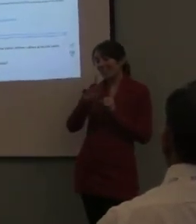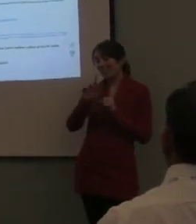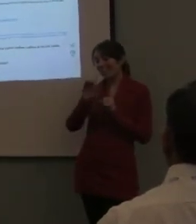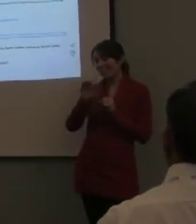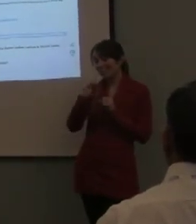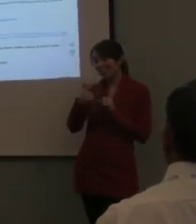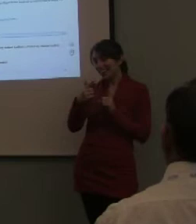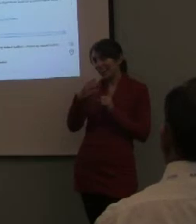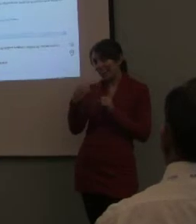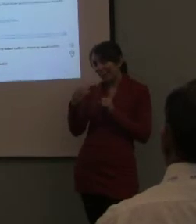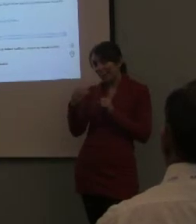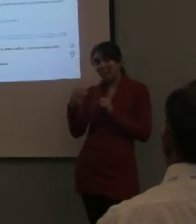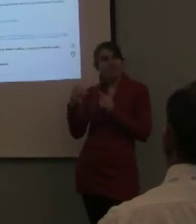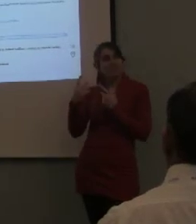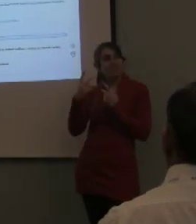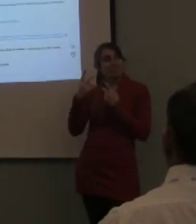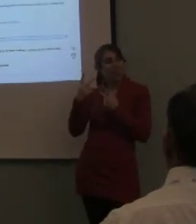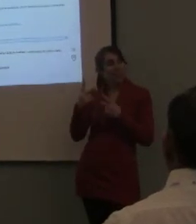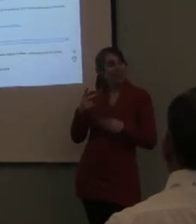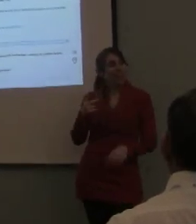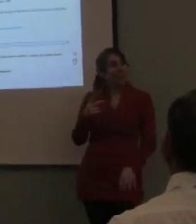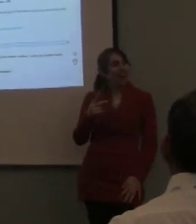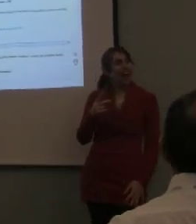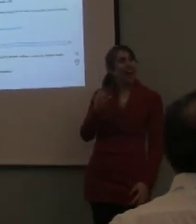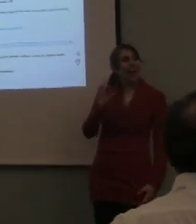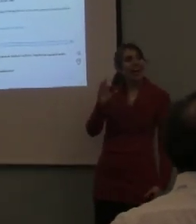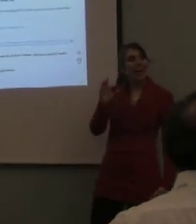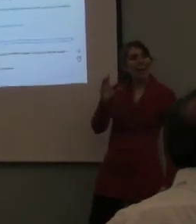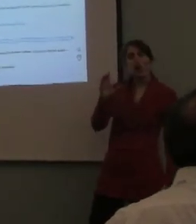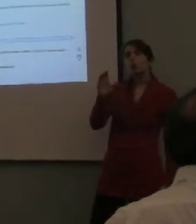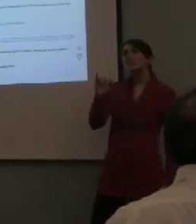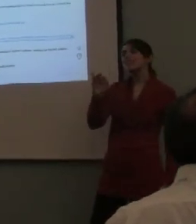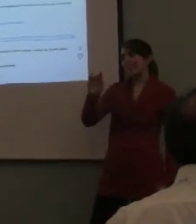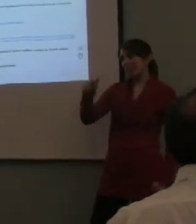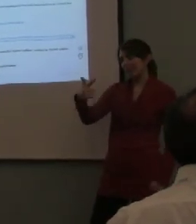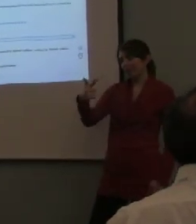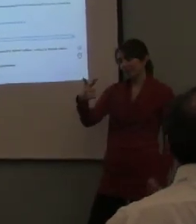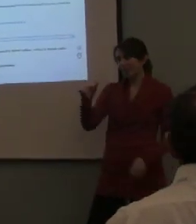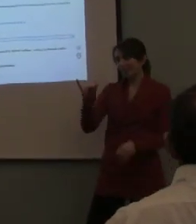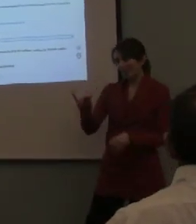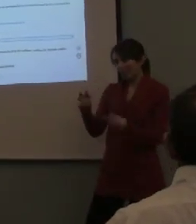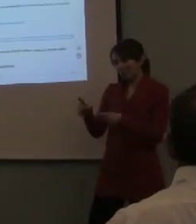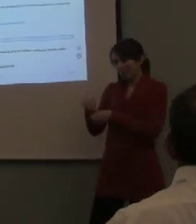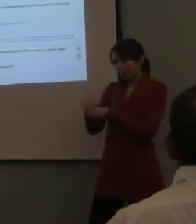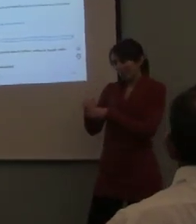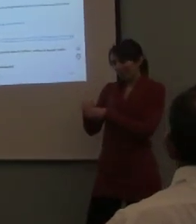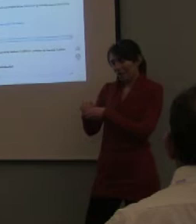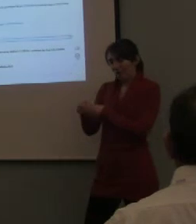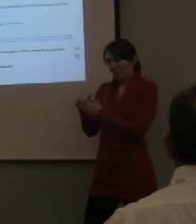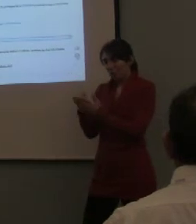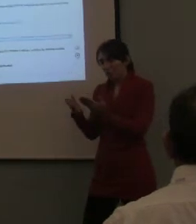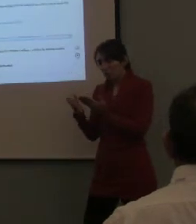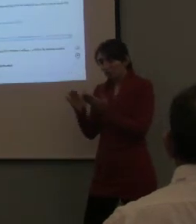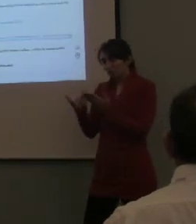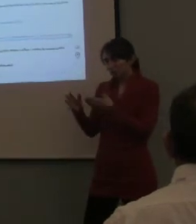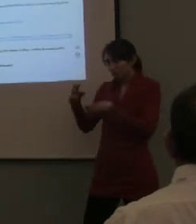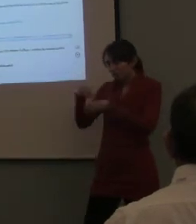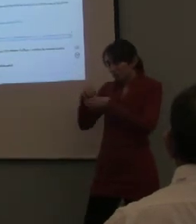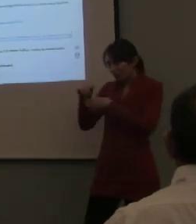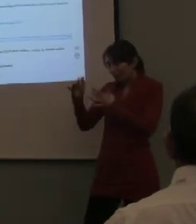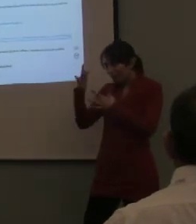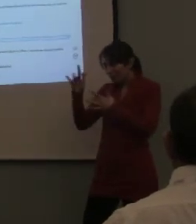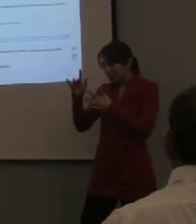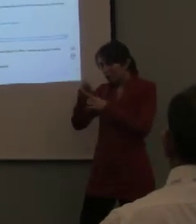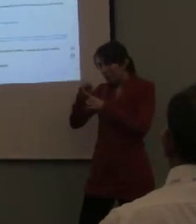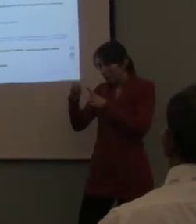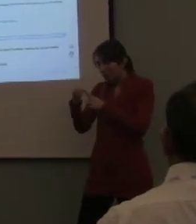of books, Yes. which contextualize them and really put you in the intellectual environment and show you what the